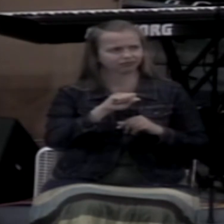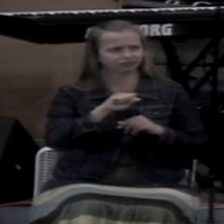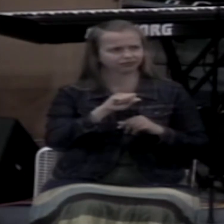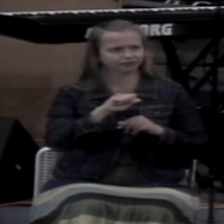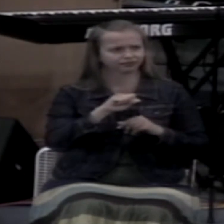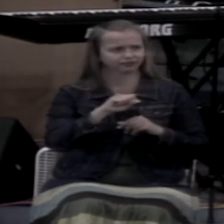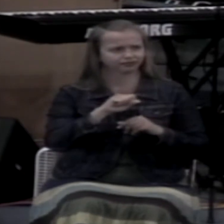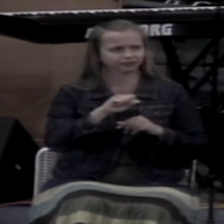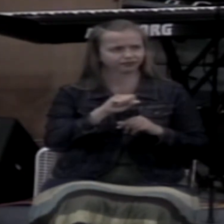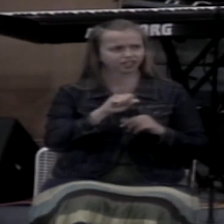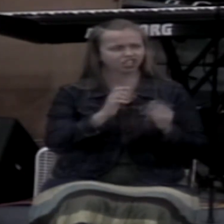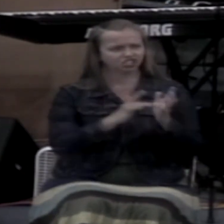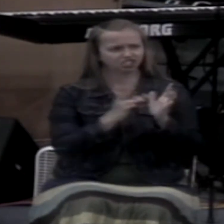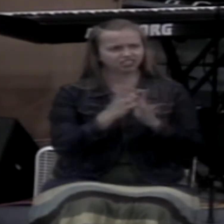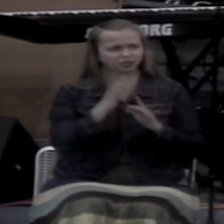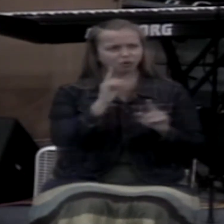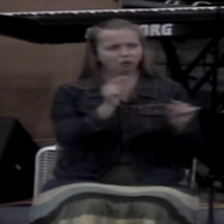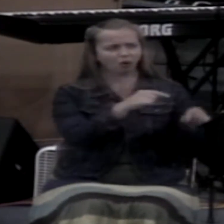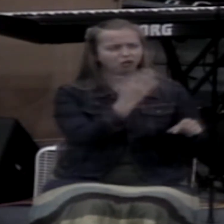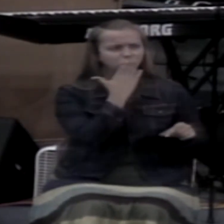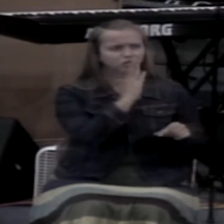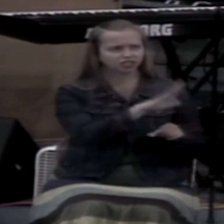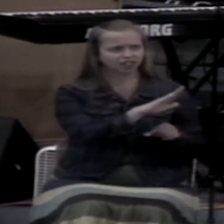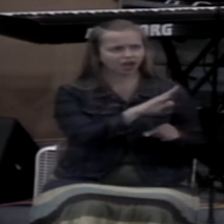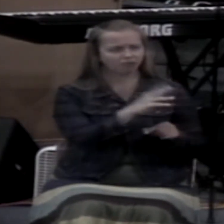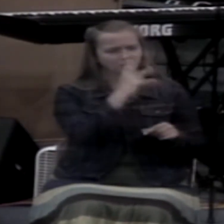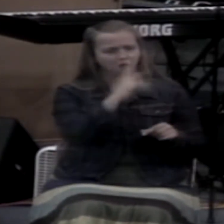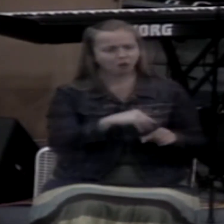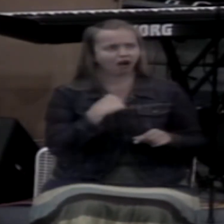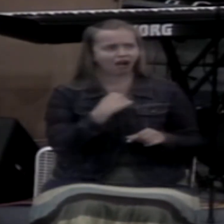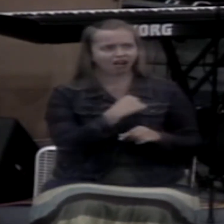And when they came back, they reported to the Lord.